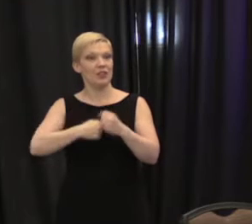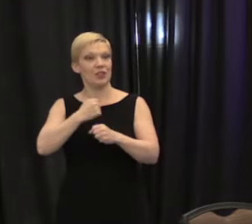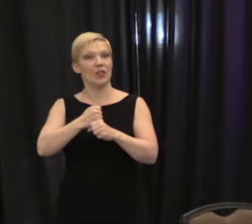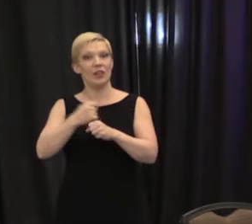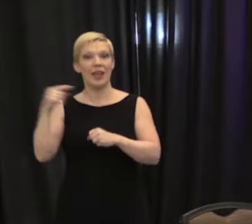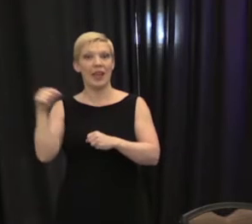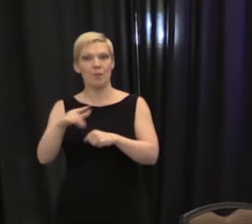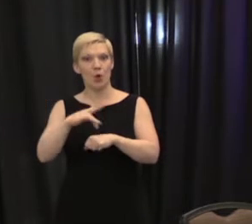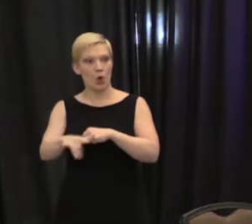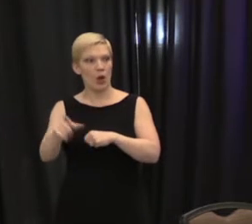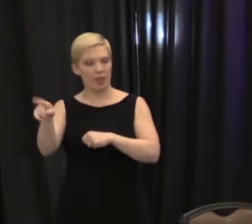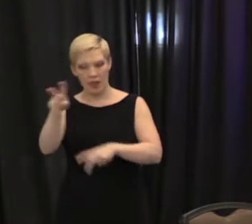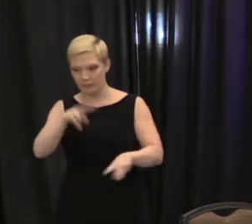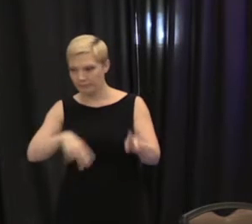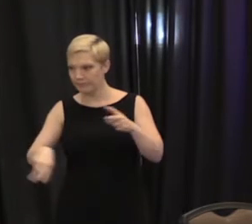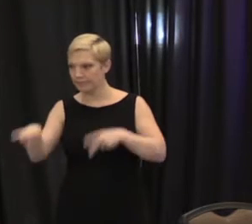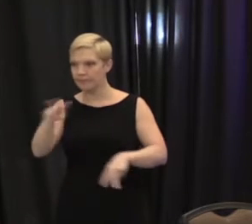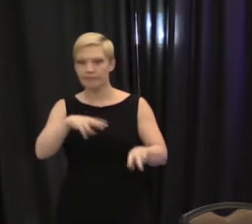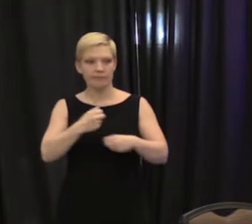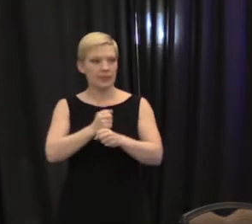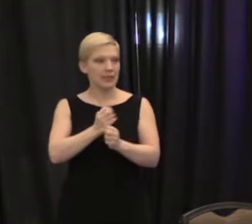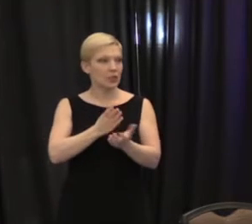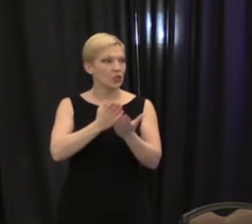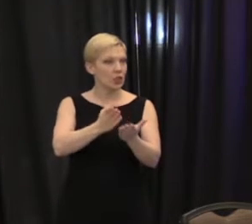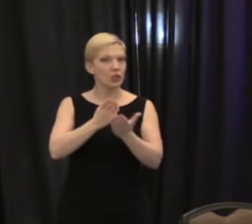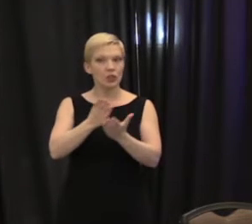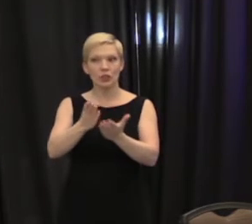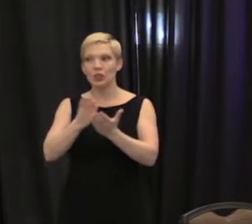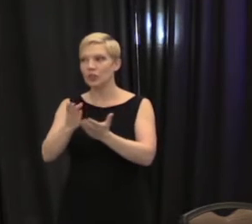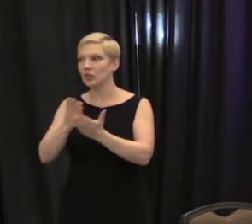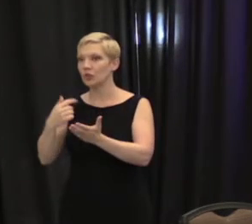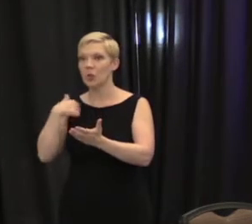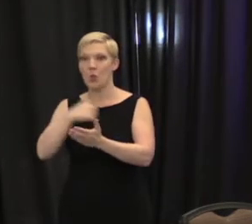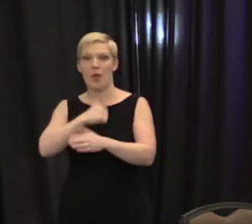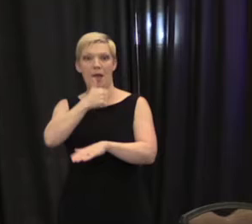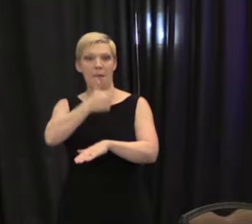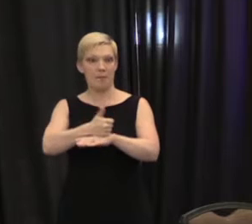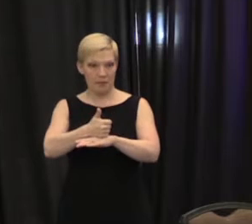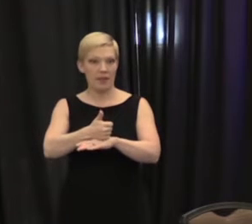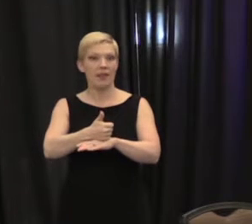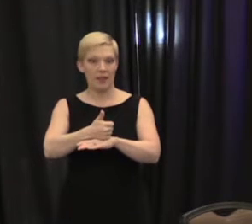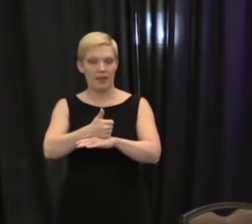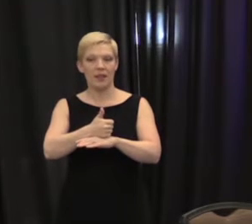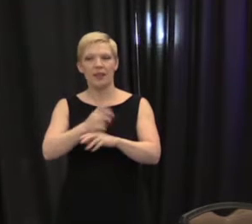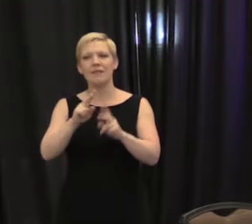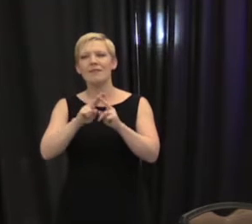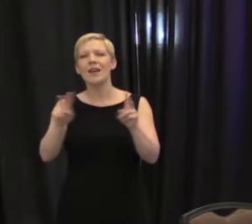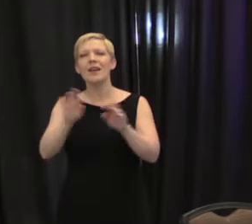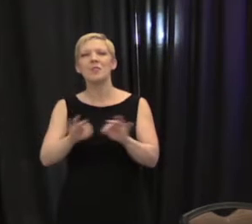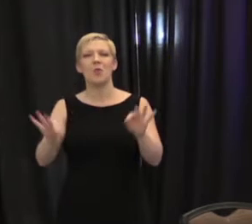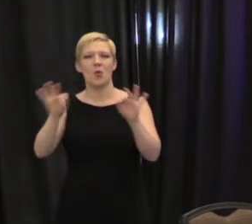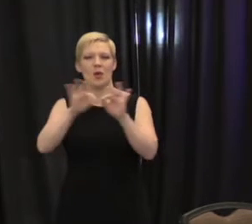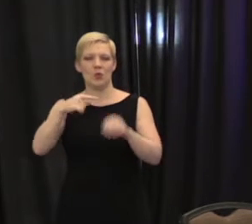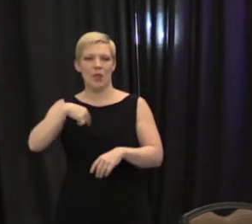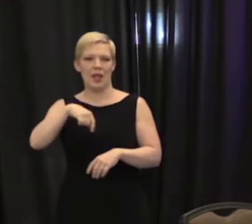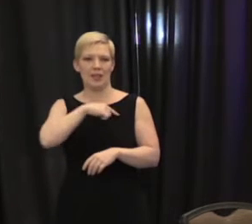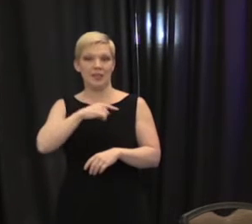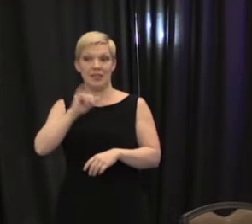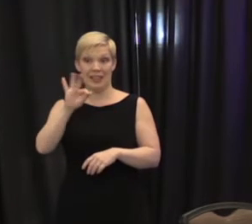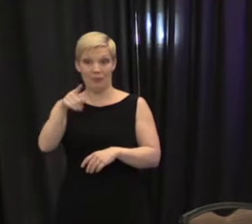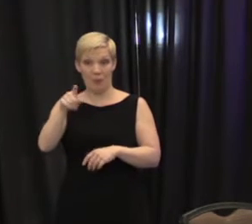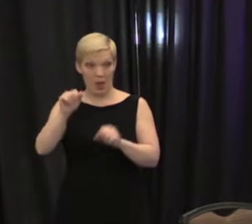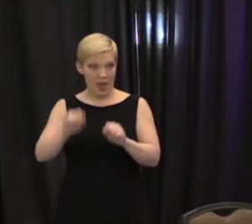early. They walked the space with us. They made suggestions, which we implemented. Very important to us. Would you, if